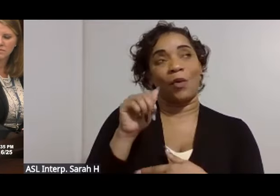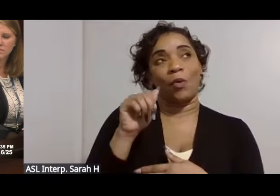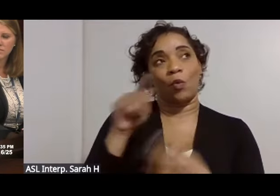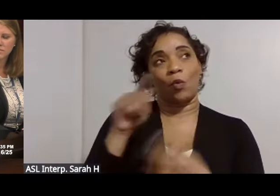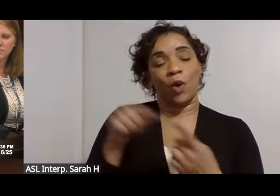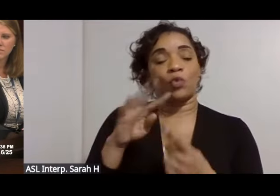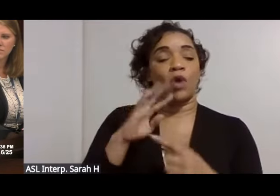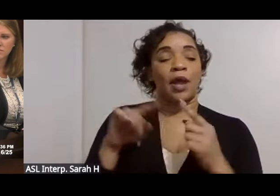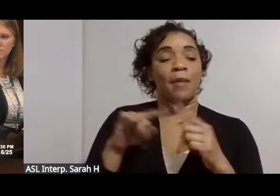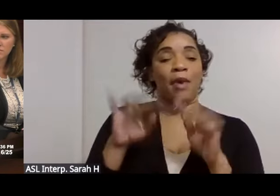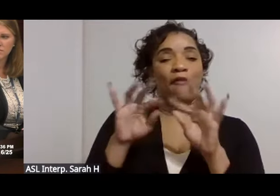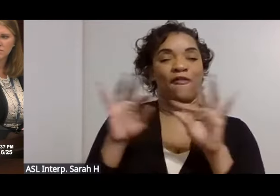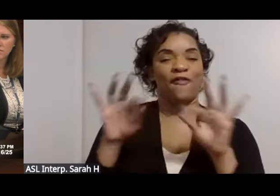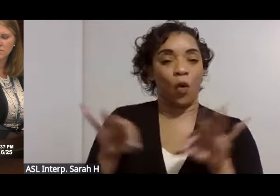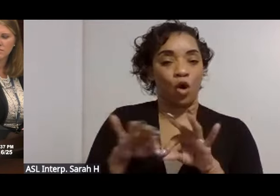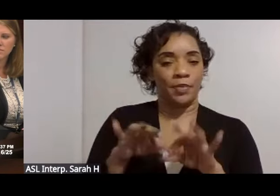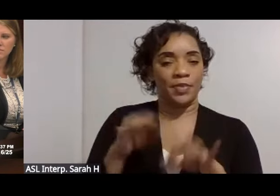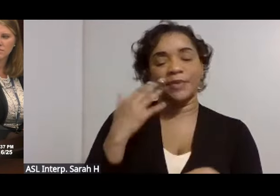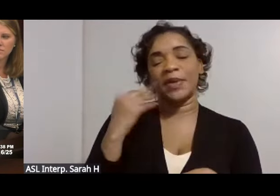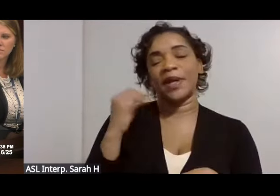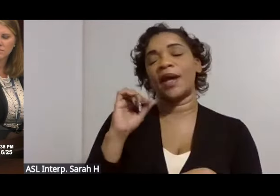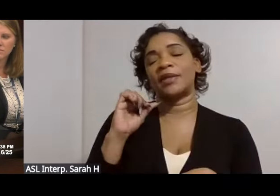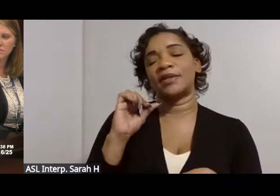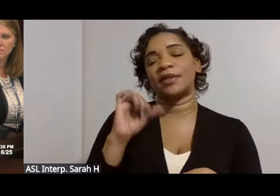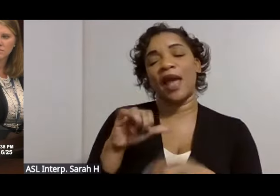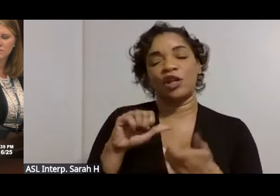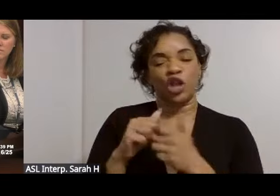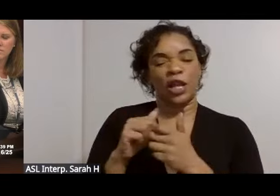because, like I said, it changes. We